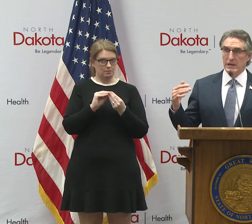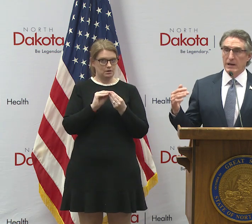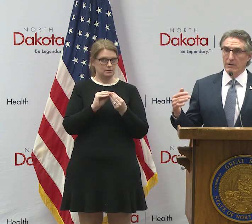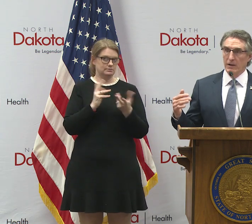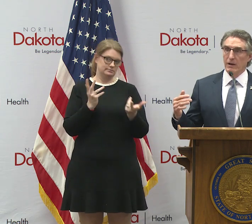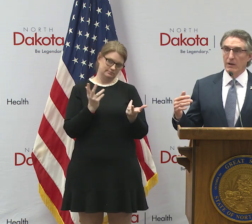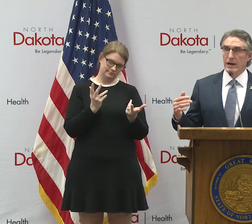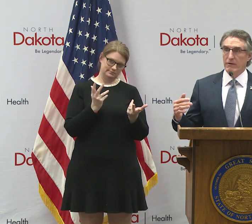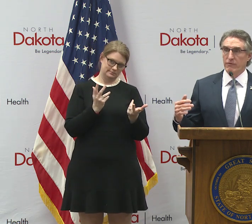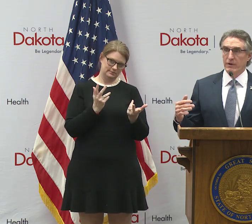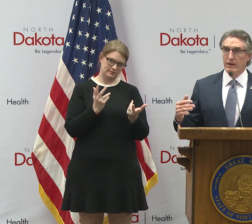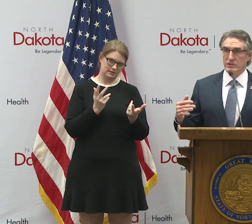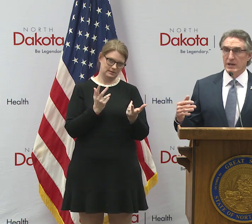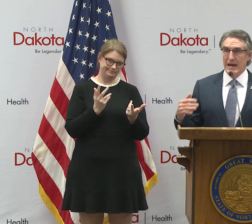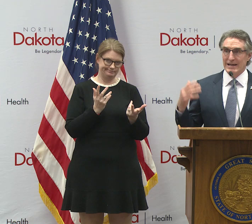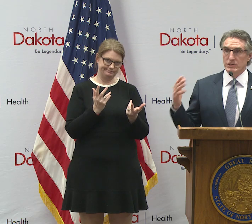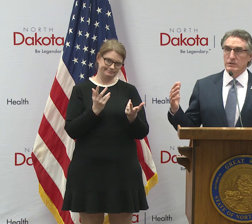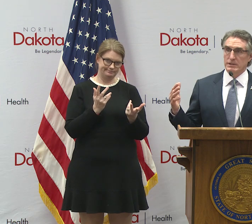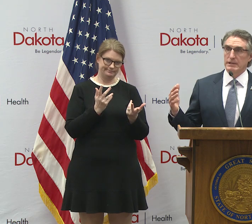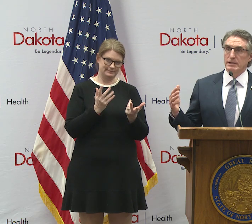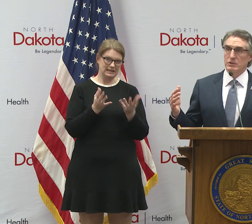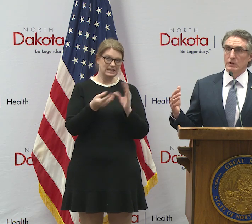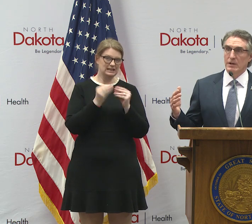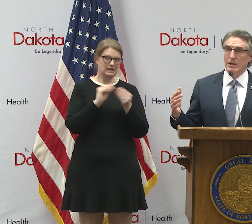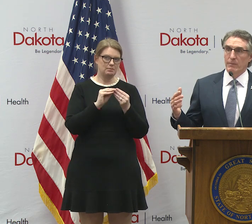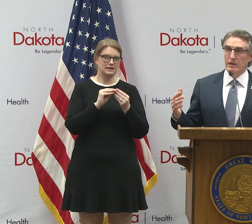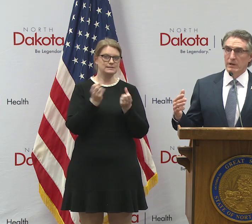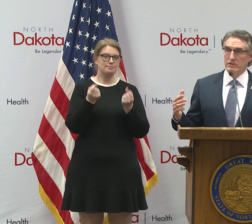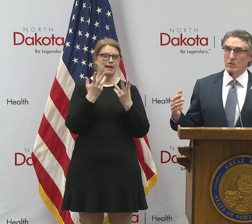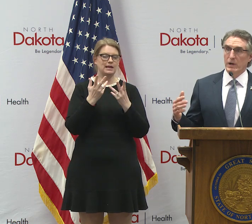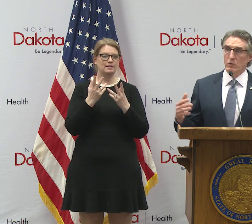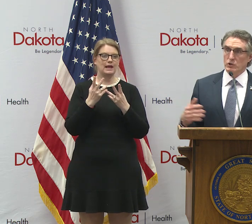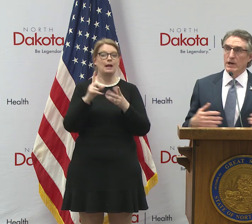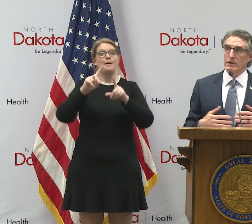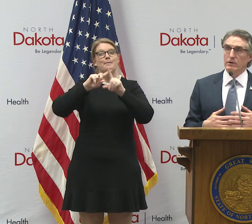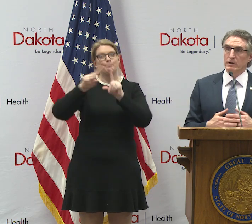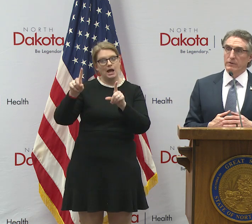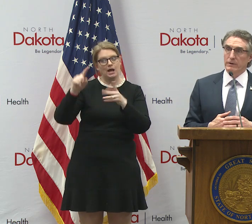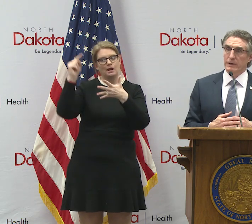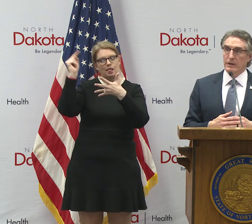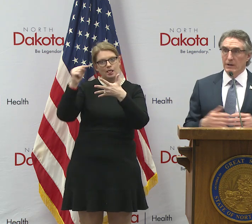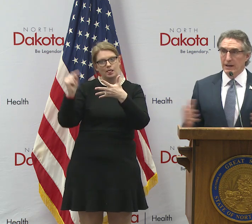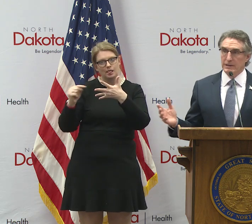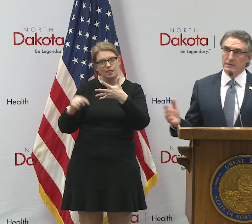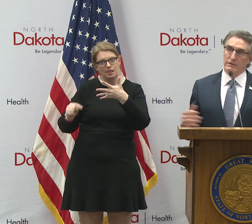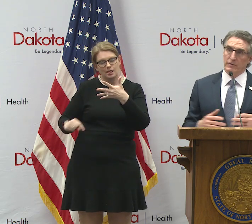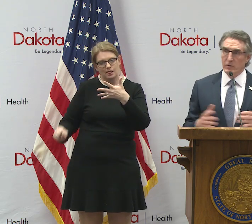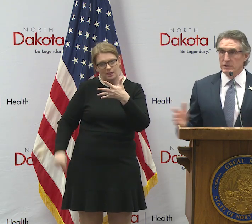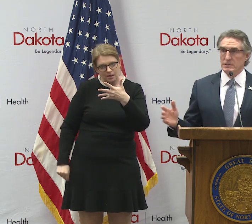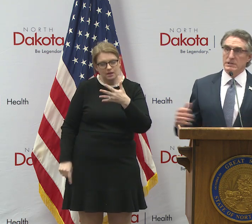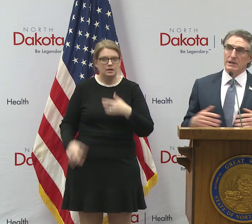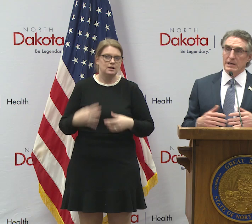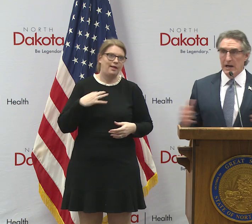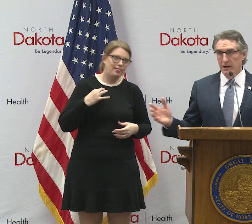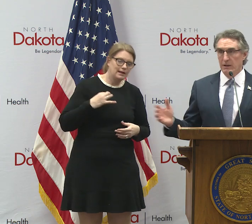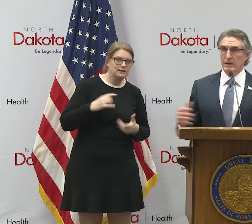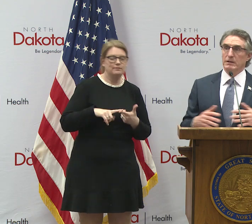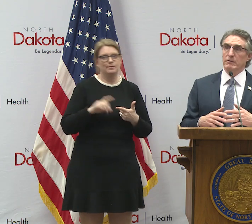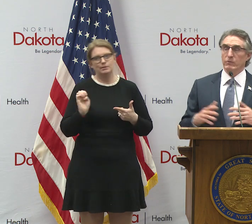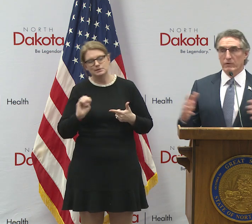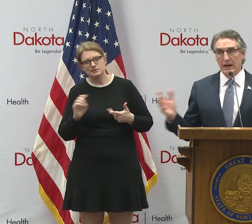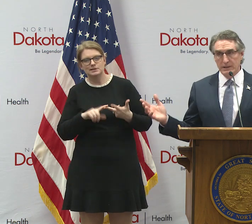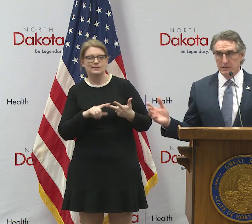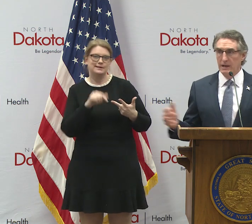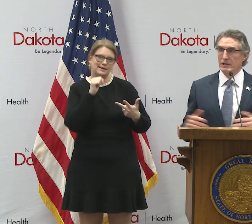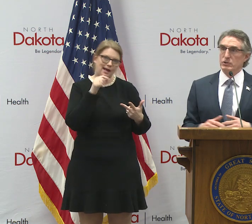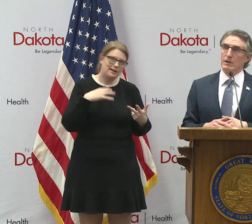number has got a lot of, I'd say, asterisks next to it because of the way we're trying to deliver elective, emergency,